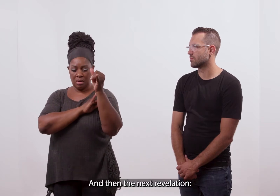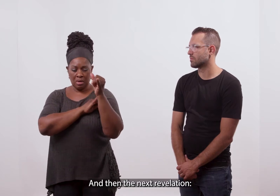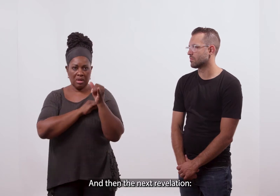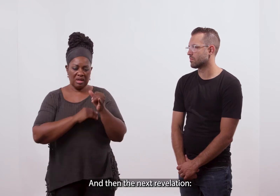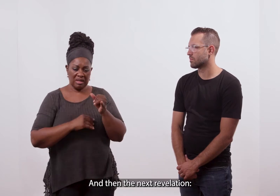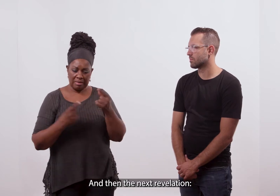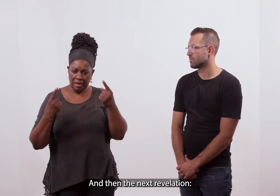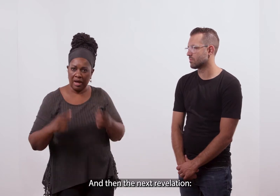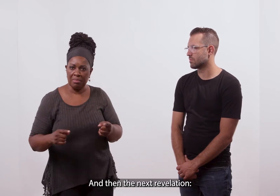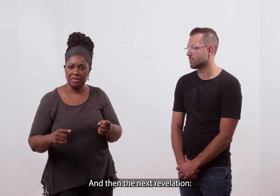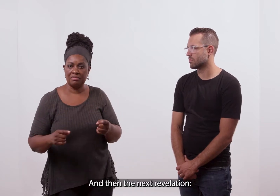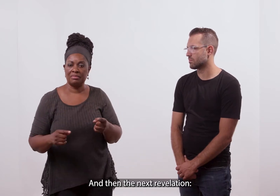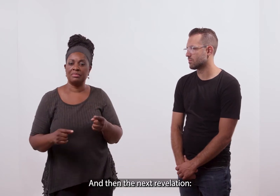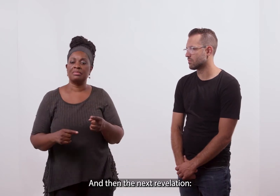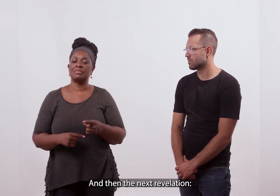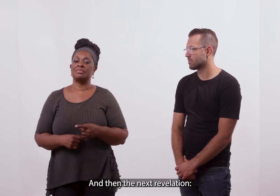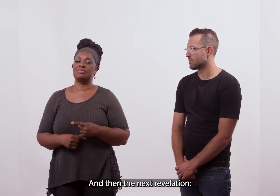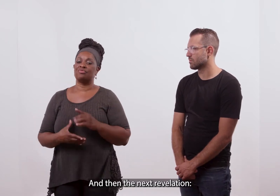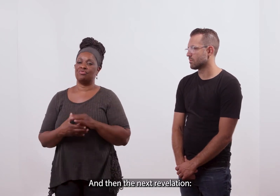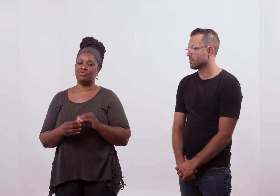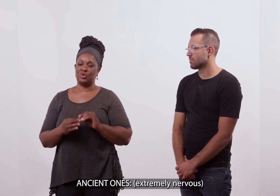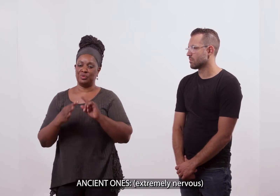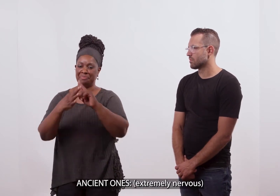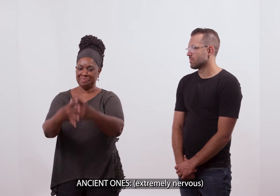And then, the next revelation.